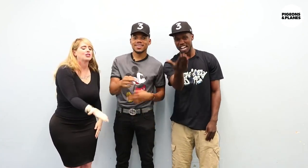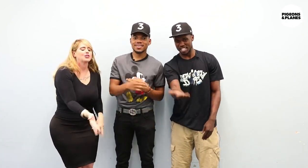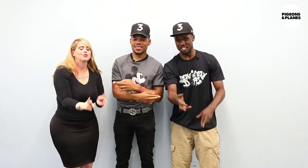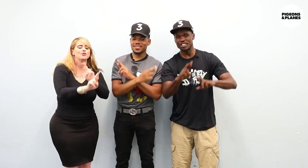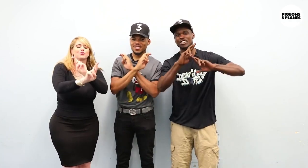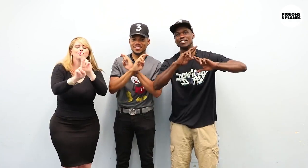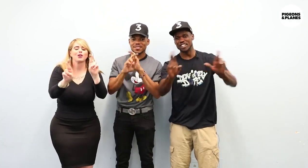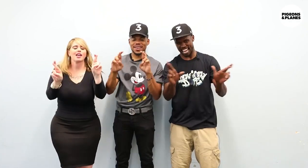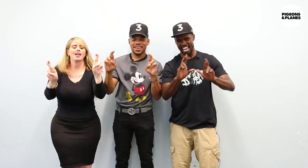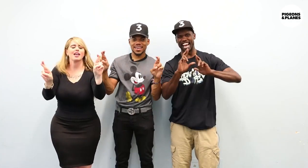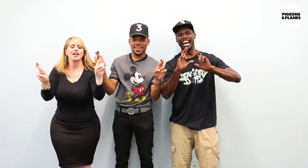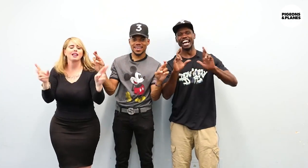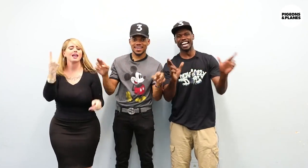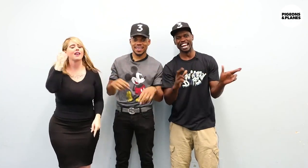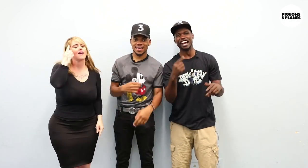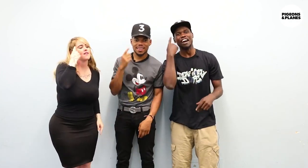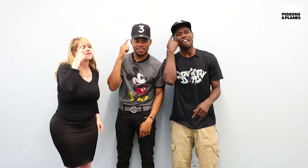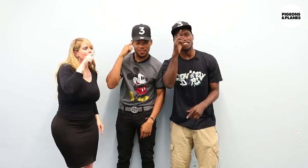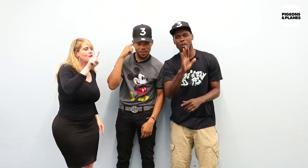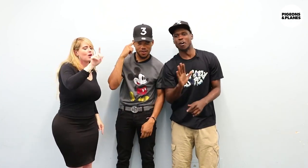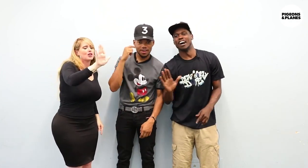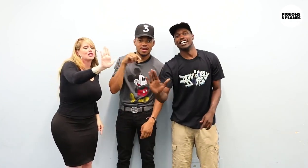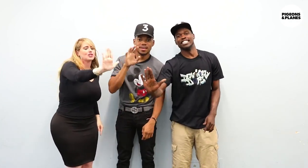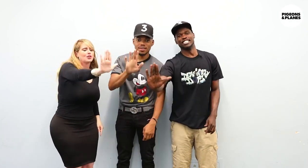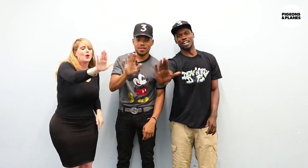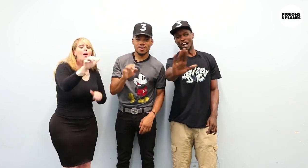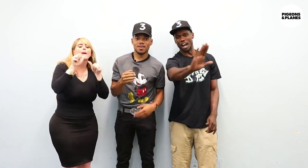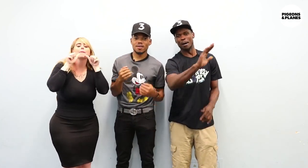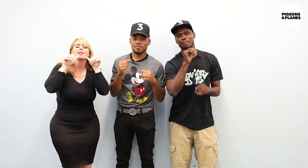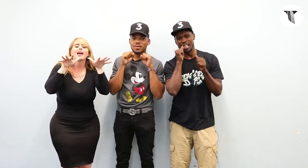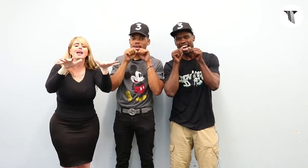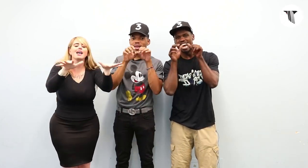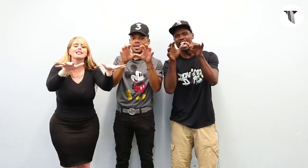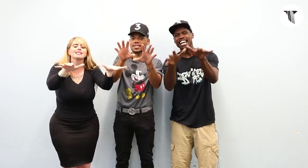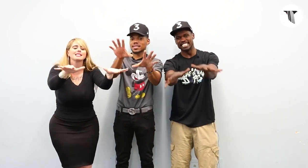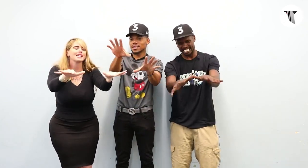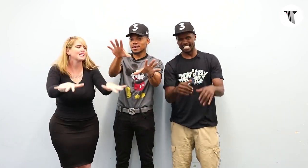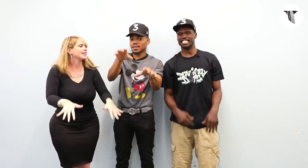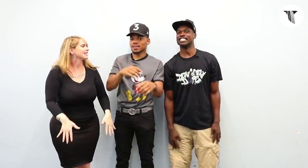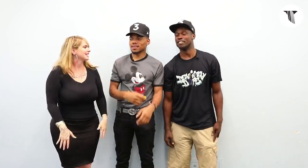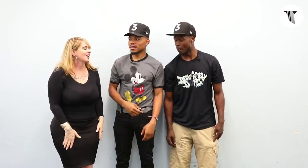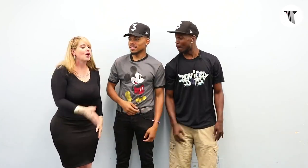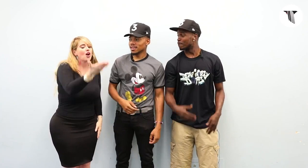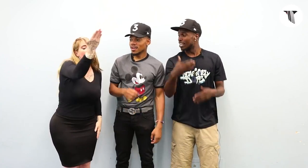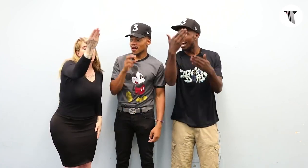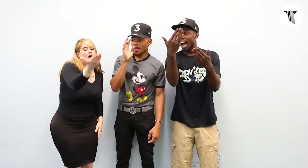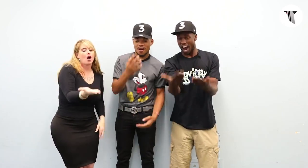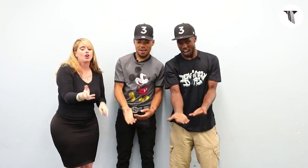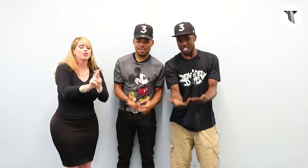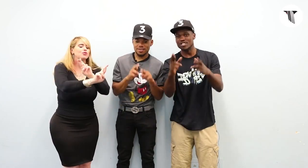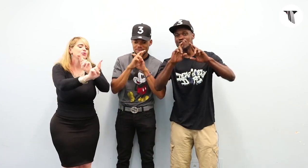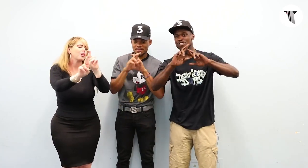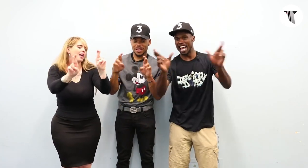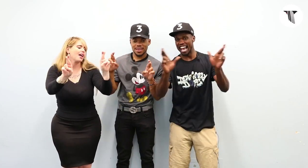you ready for your blessing? Are you ready?